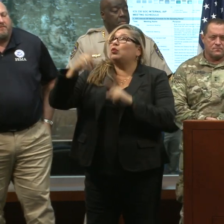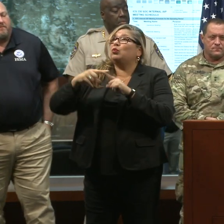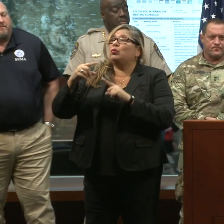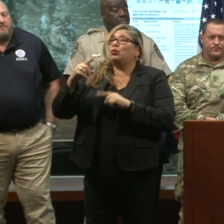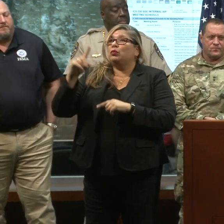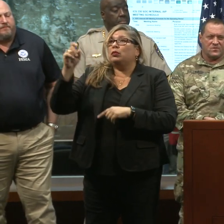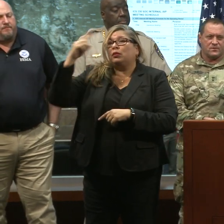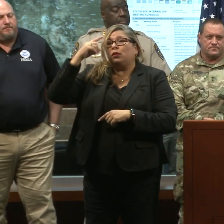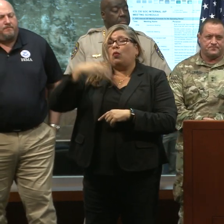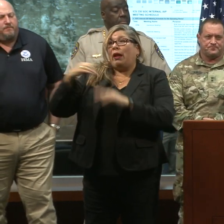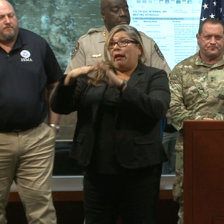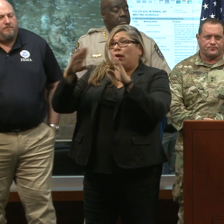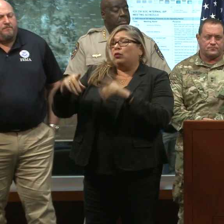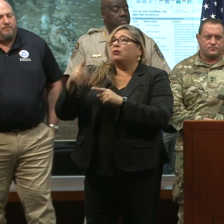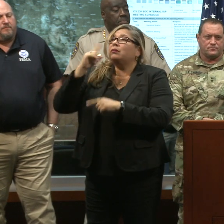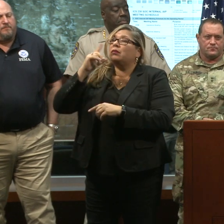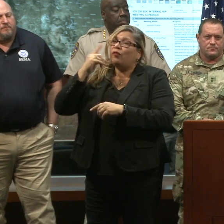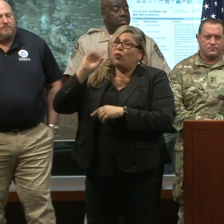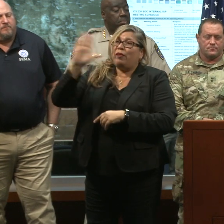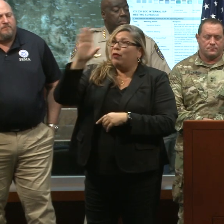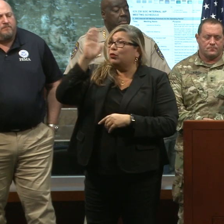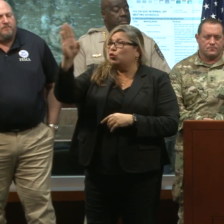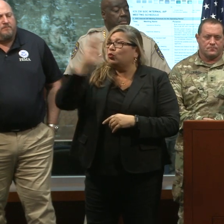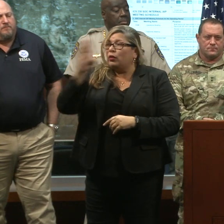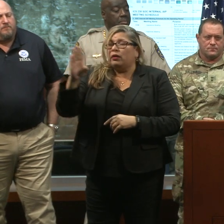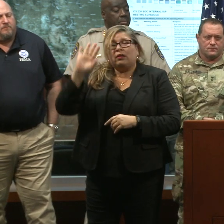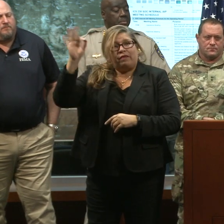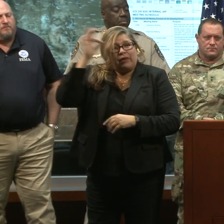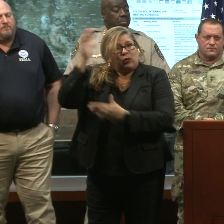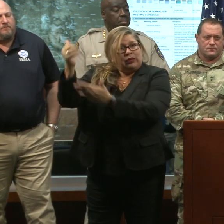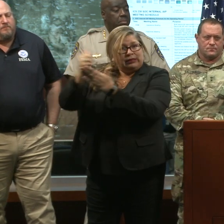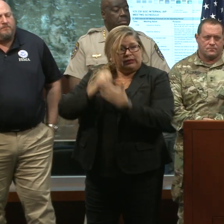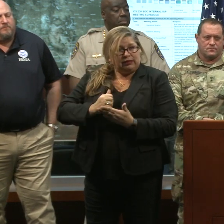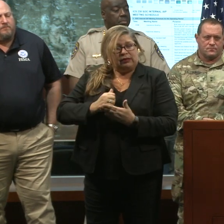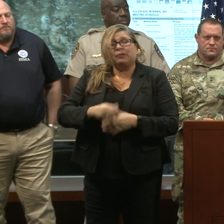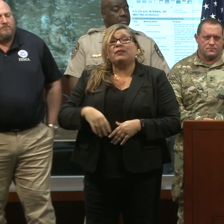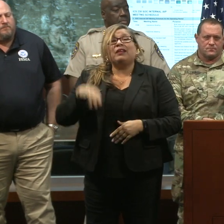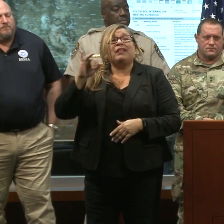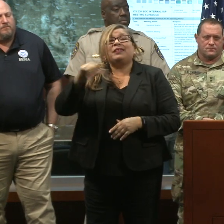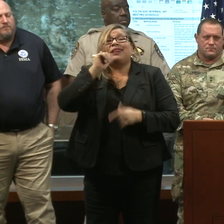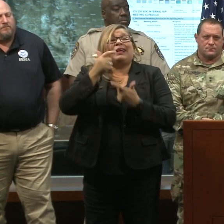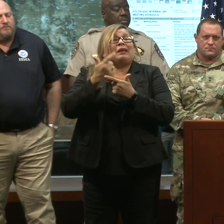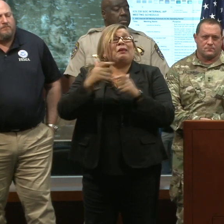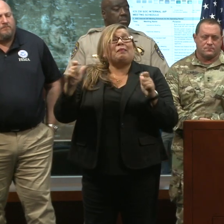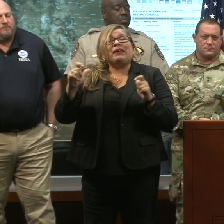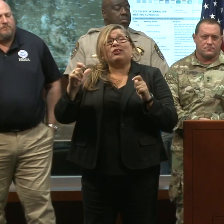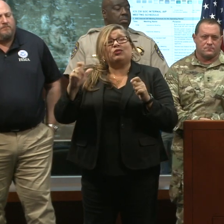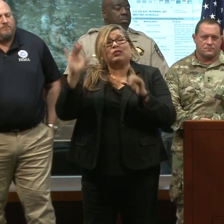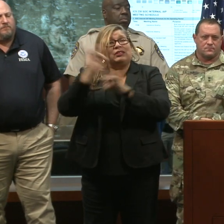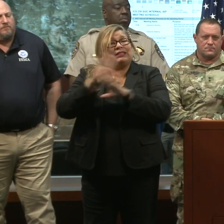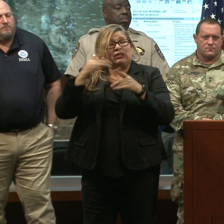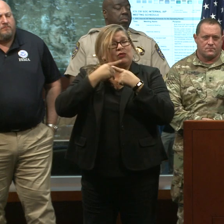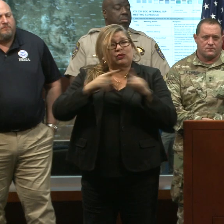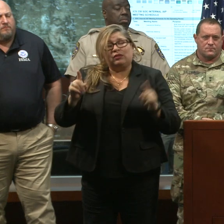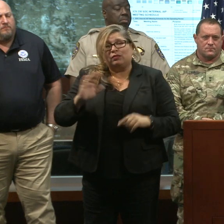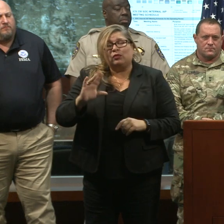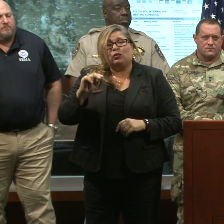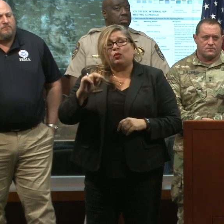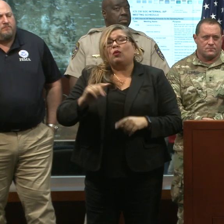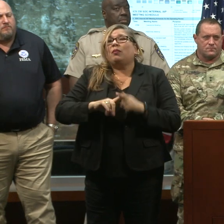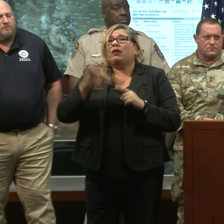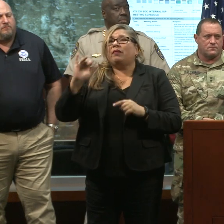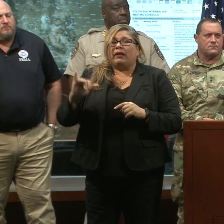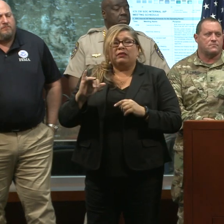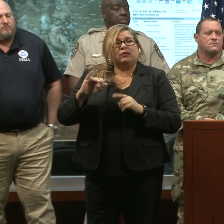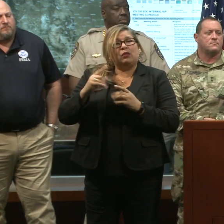for direct federal assistance. Direct federal assistance is not a major disaster declaration. It is just